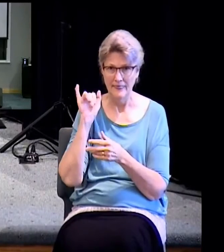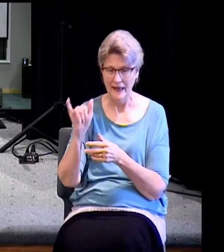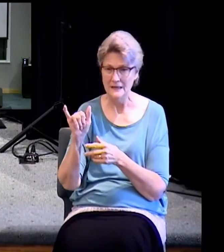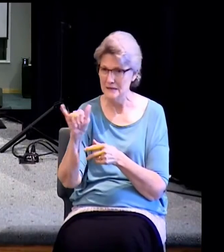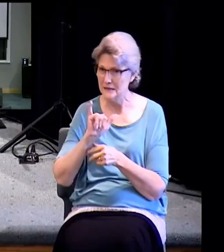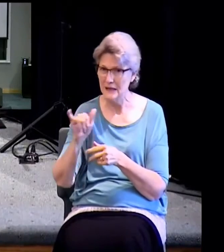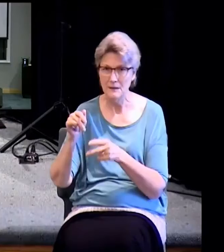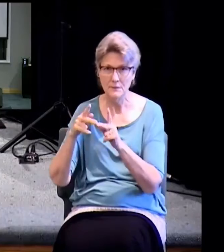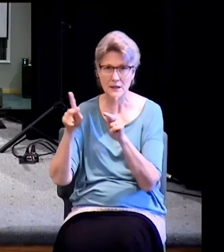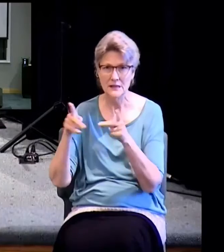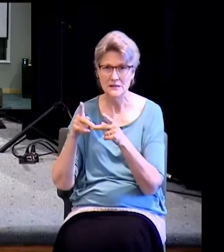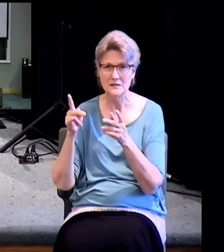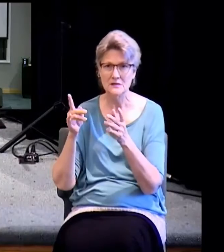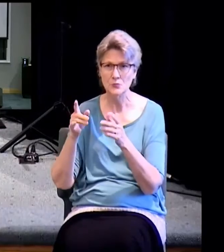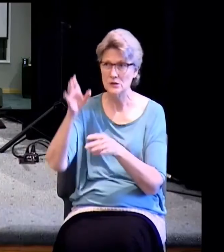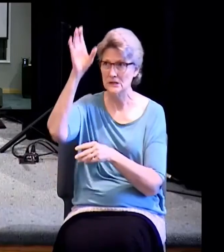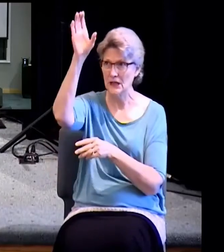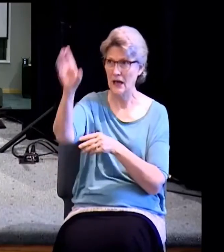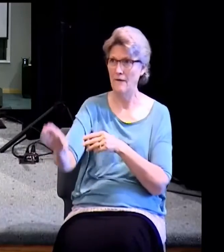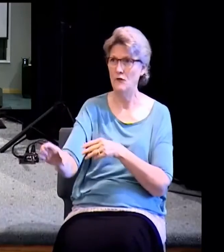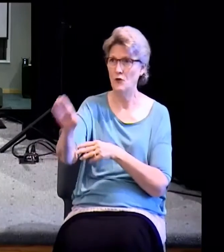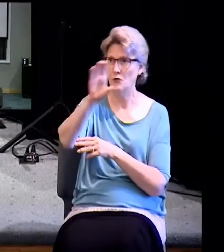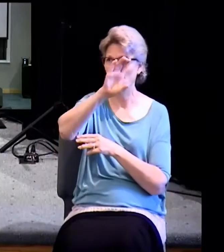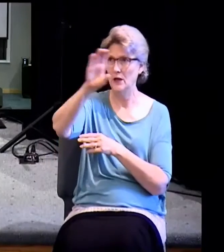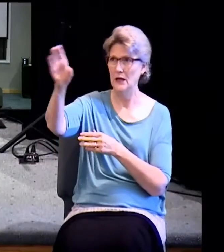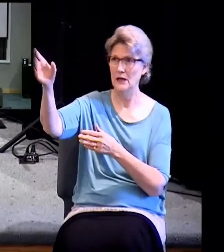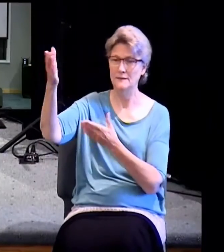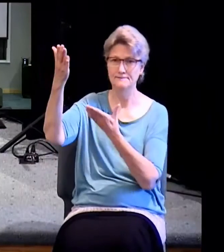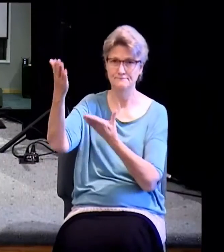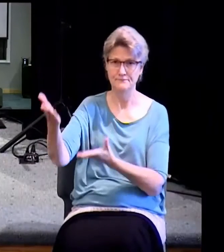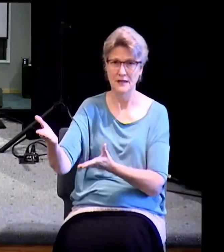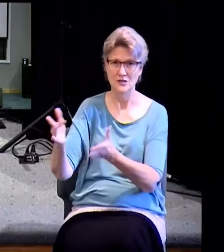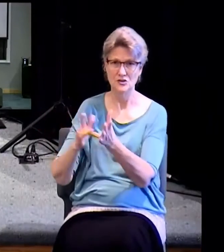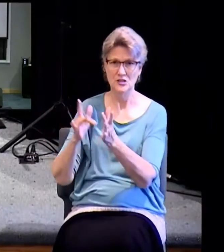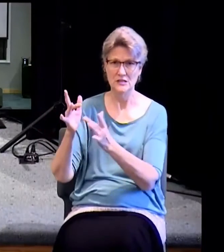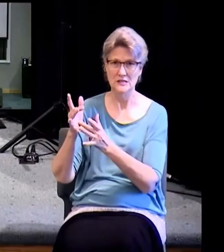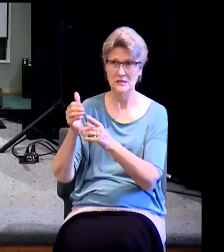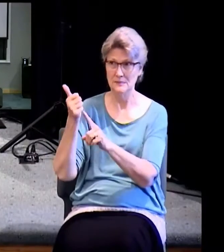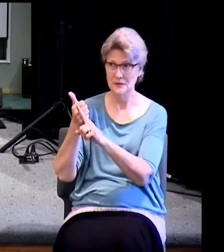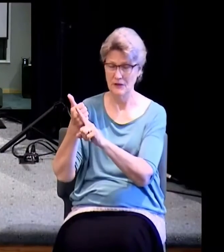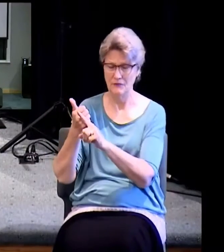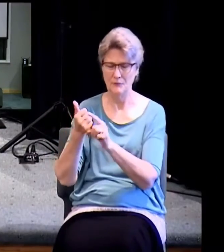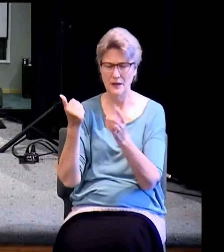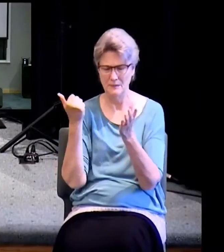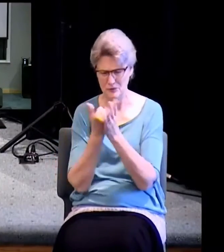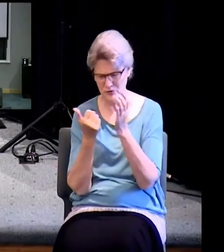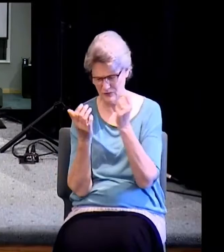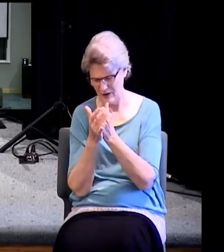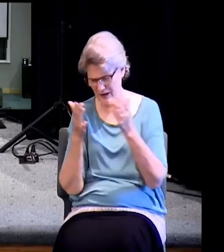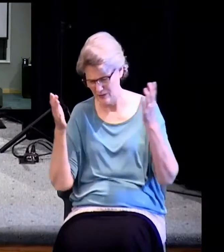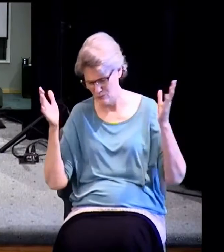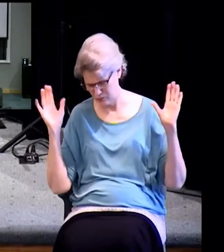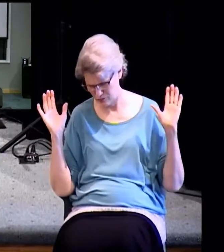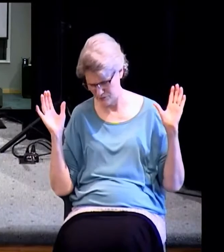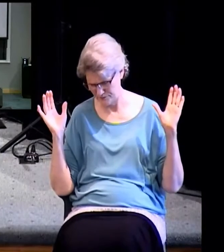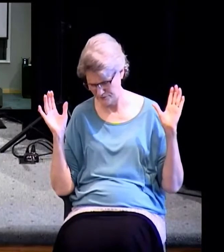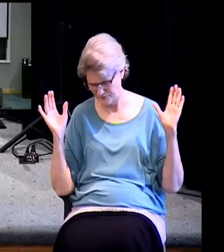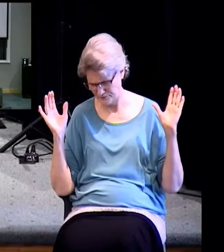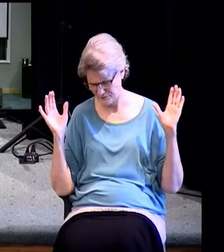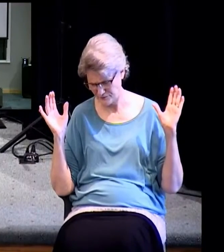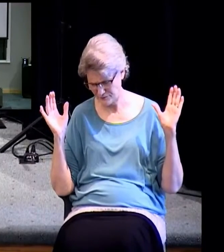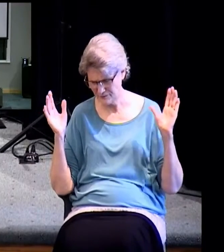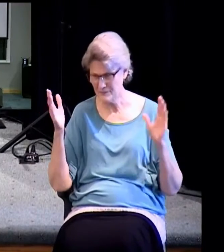My God. It's in Jesus Christ that Yeshua HaMashiach, that we saw